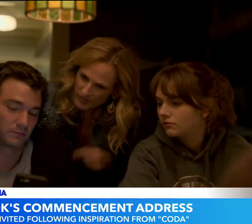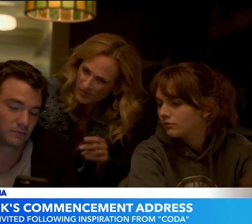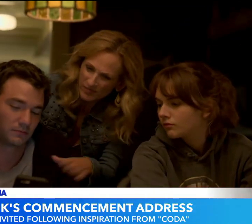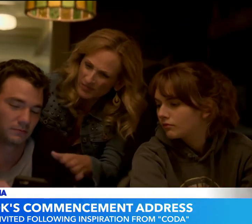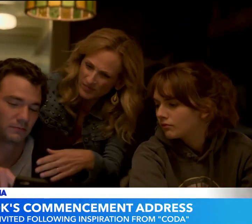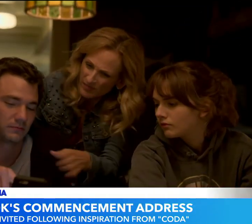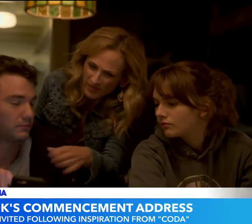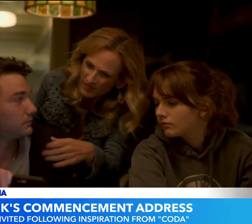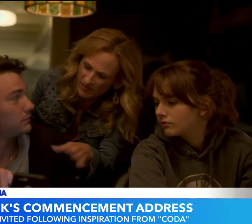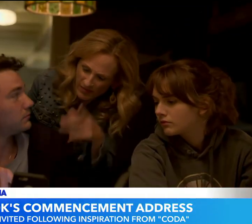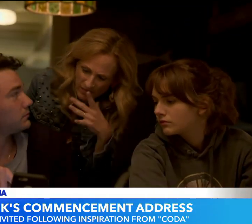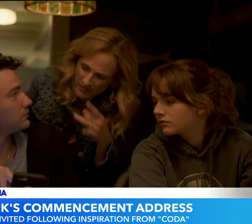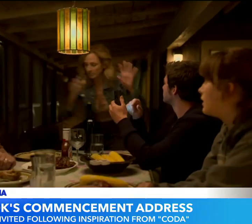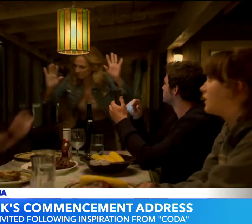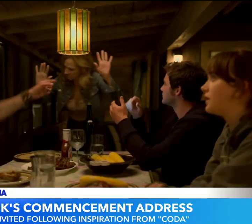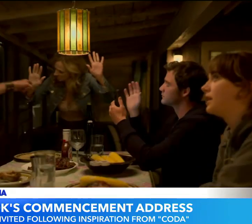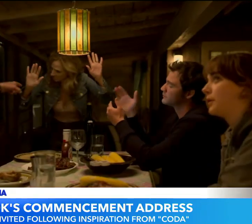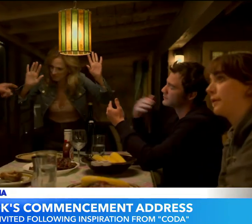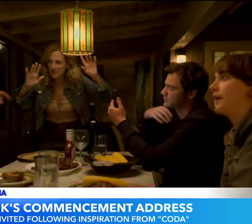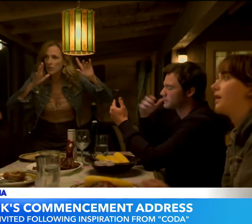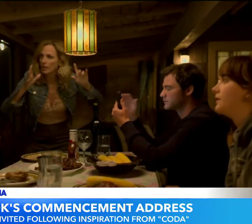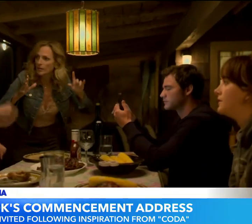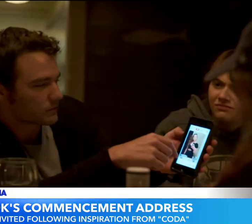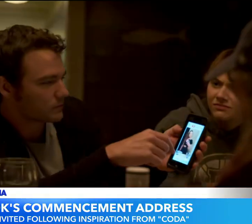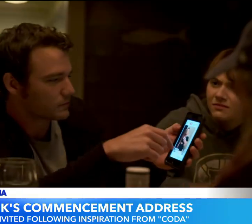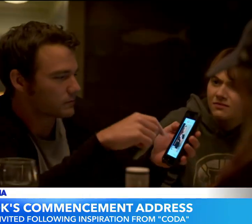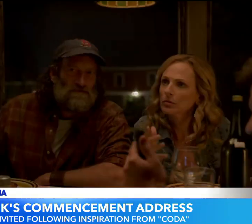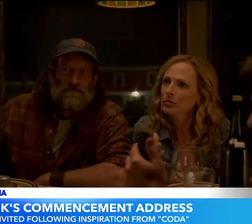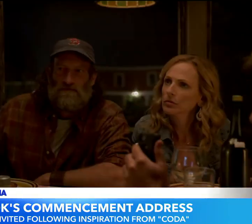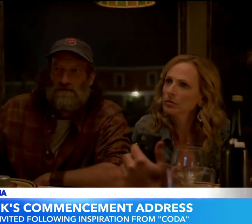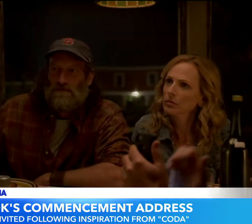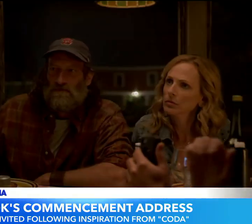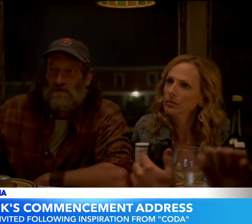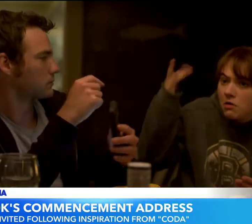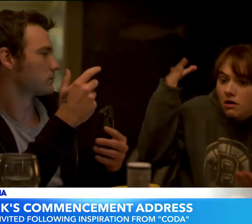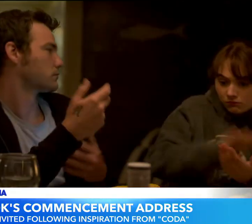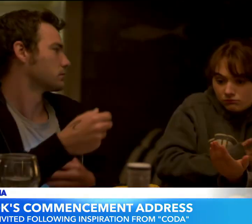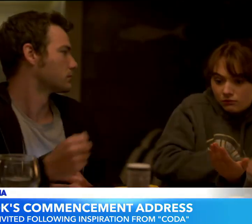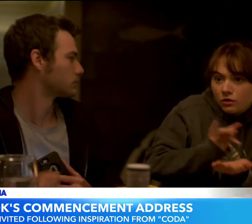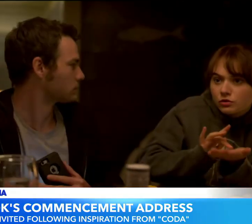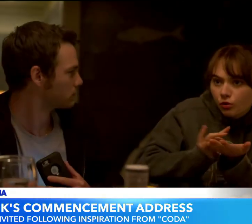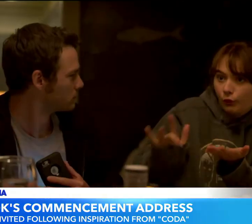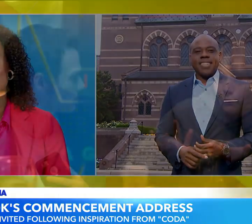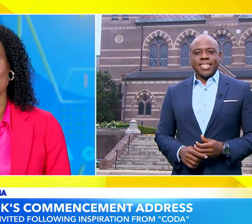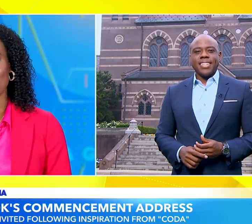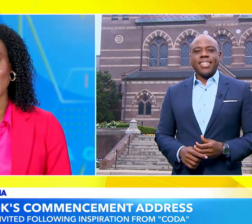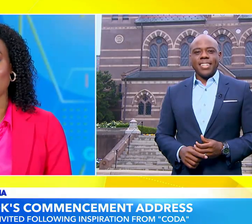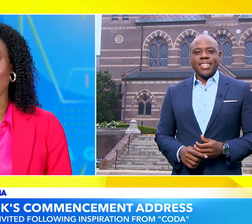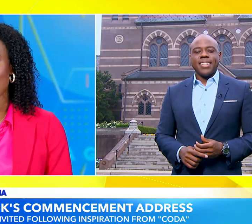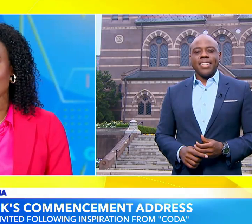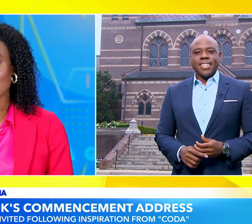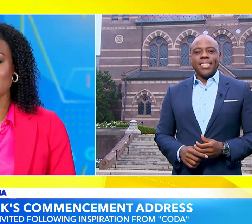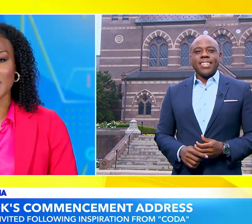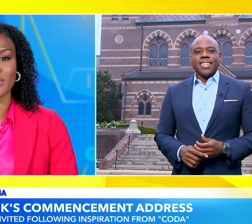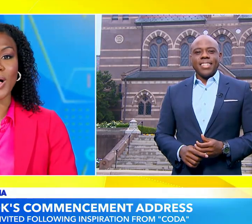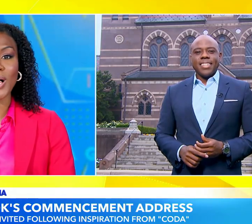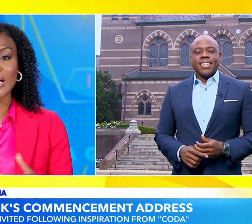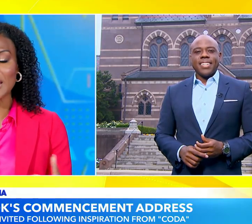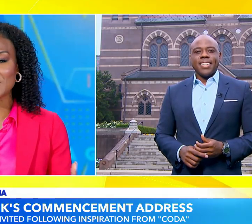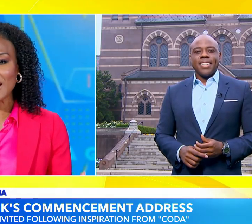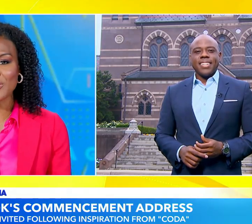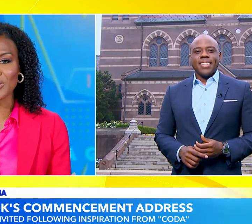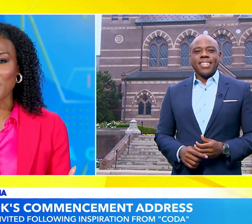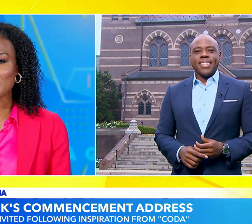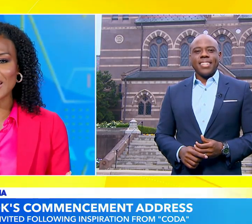Coda, the first streaming movie to win a Best Picture Oscar. ABC's Kenneth Moten joins us from the campus this morning in Washington with how it